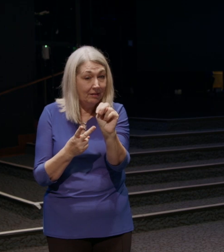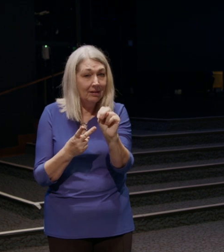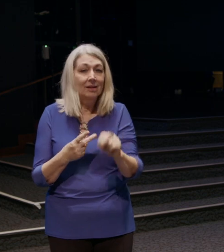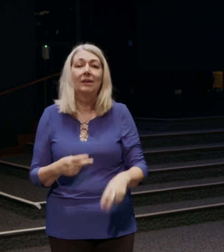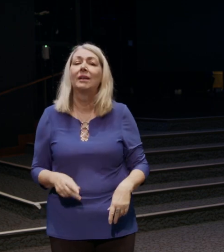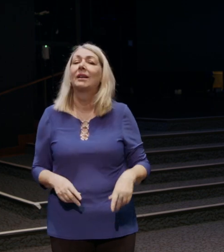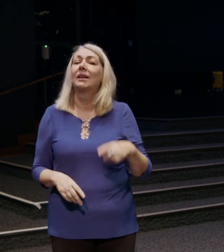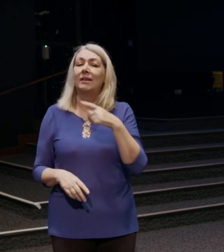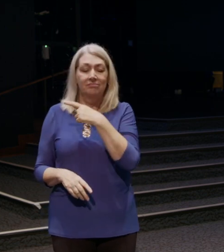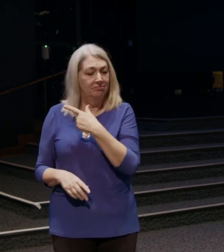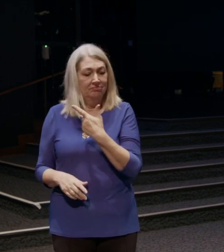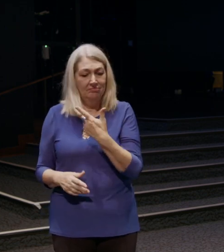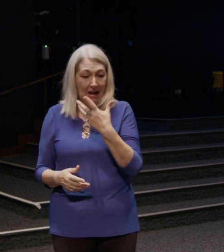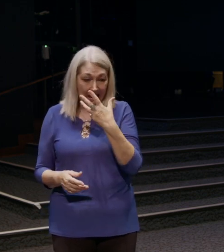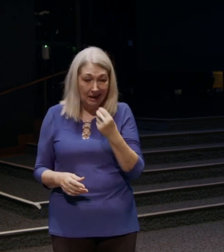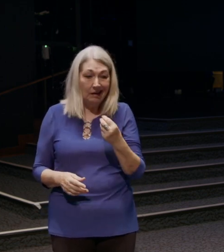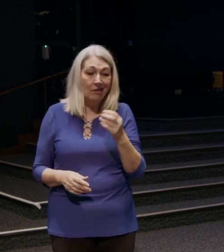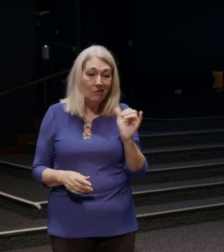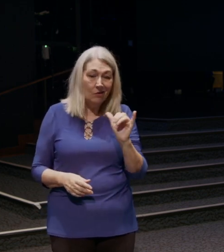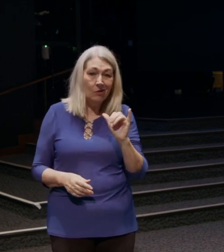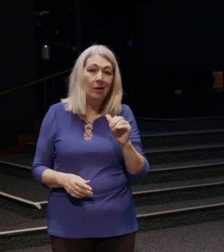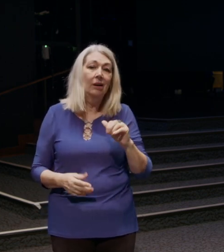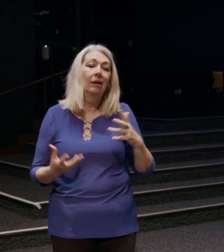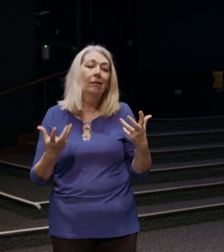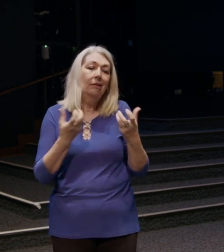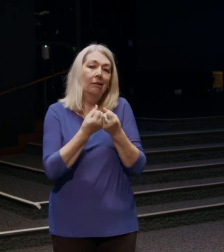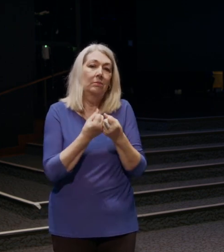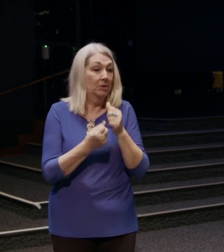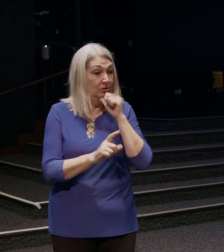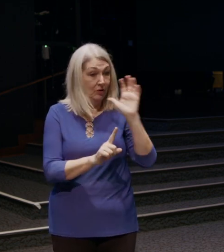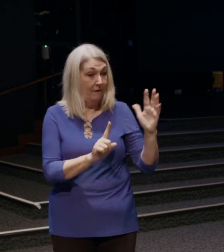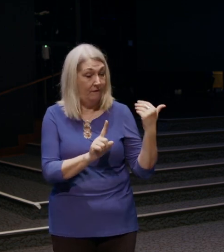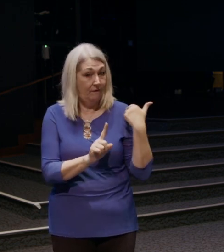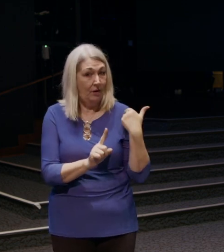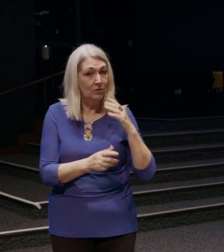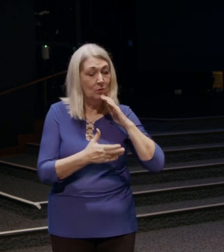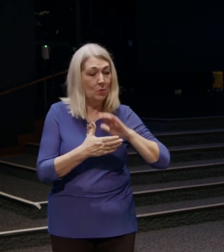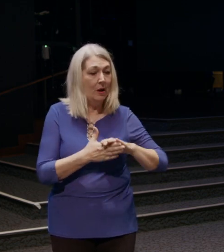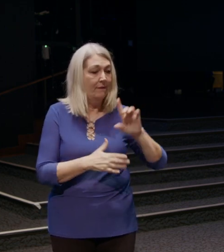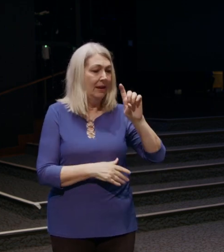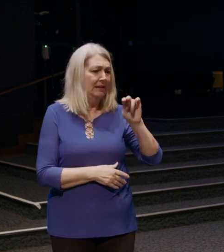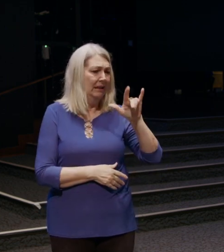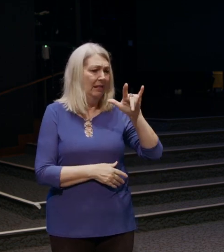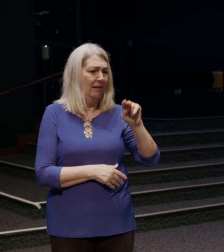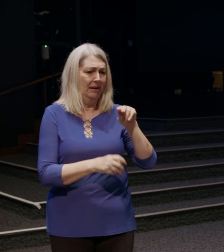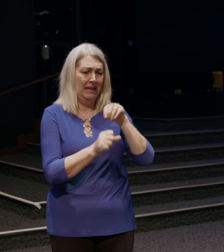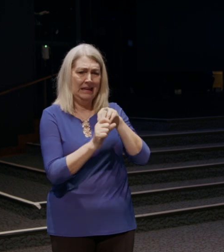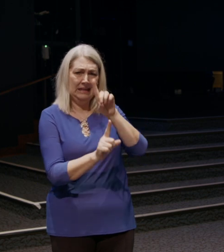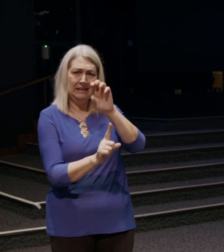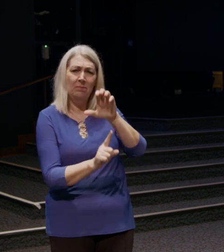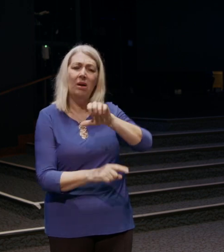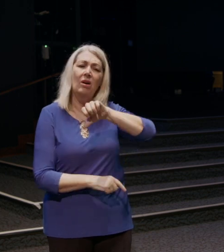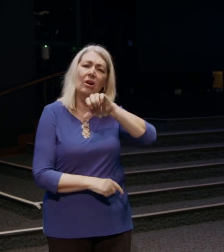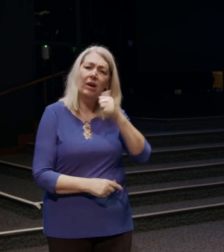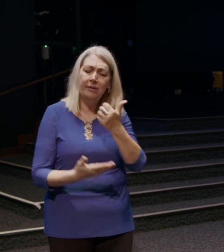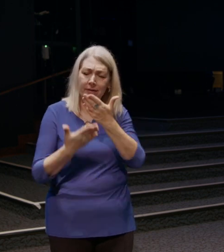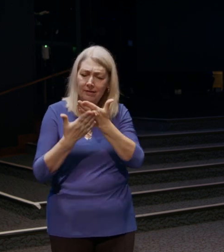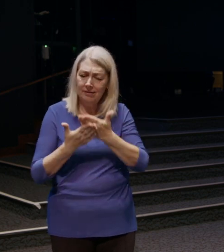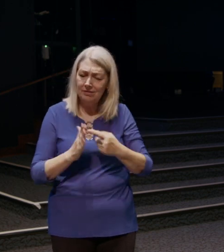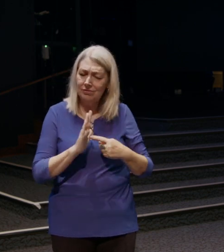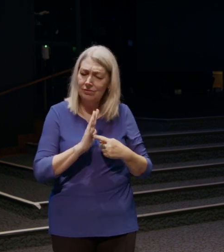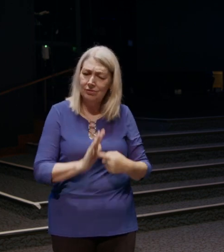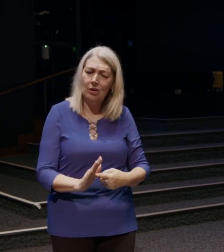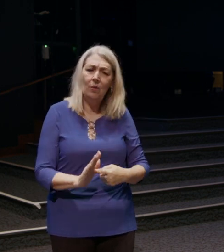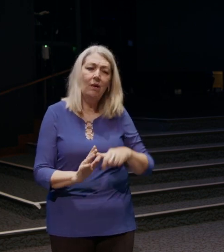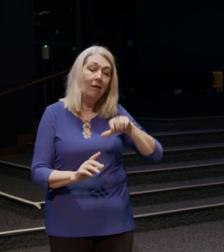a not-at-fault accident by Deanland Locato in December. Additional records indicate